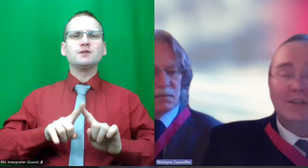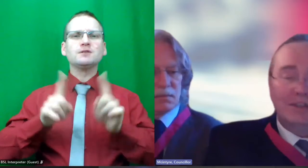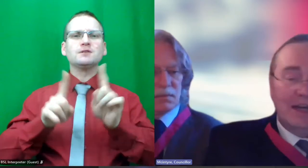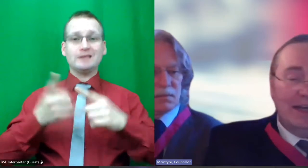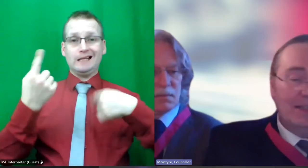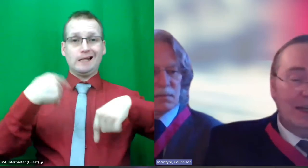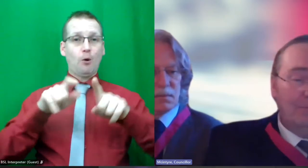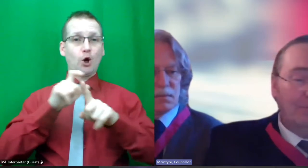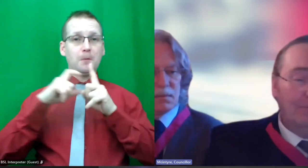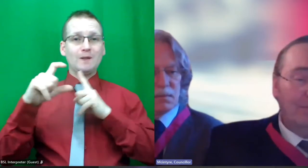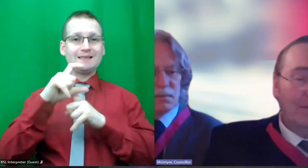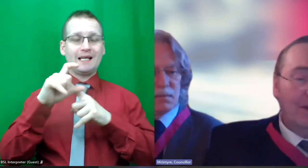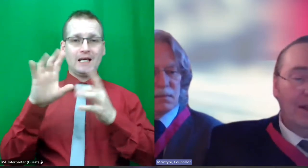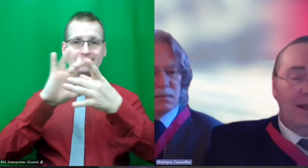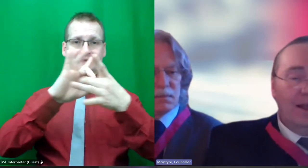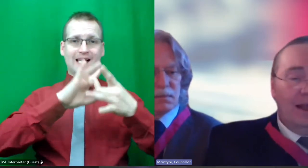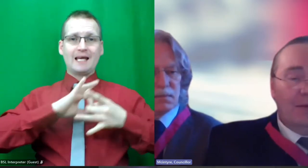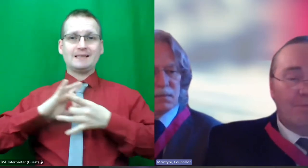community and society.